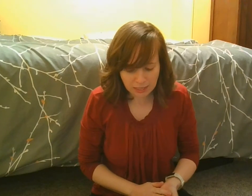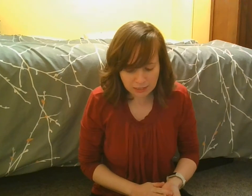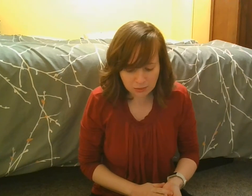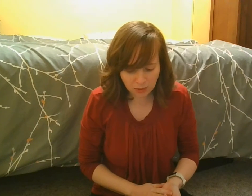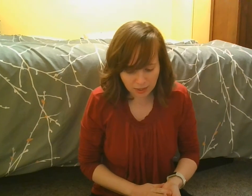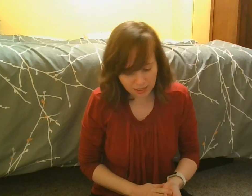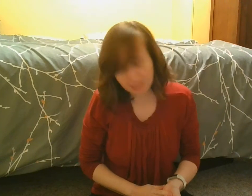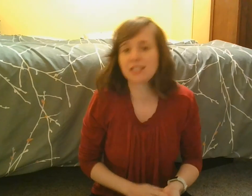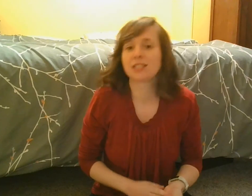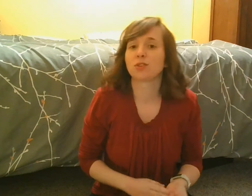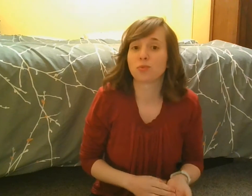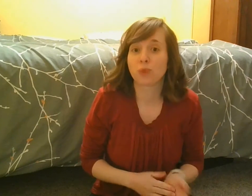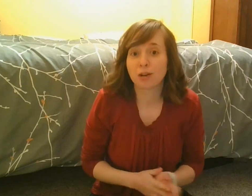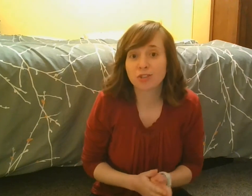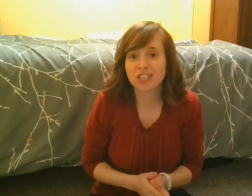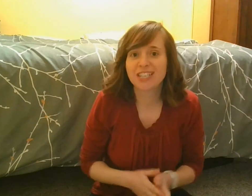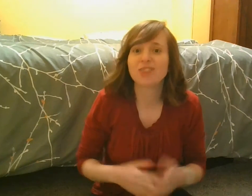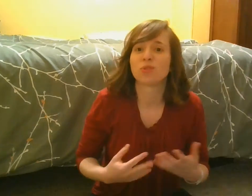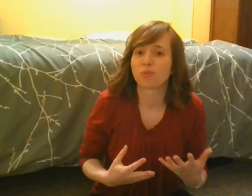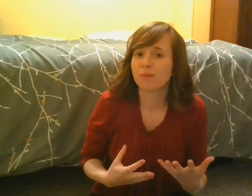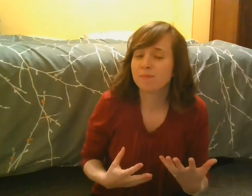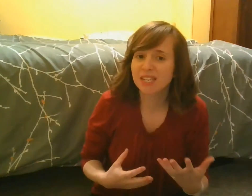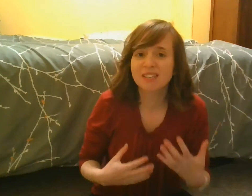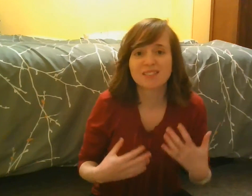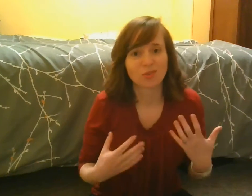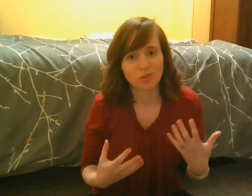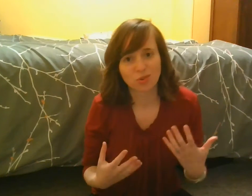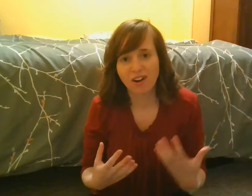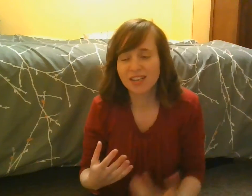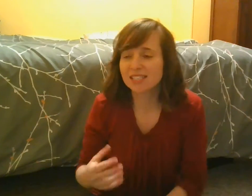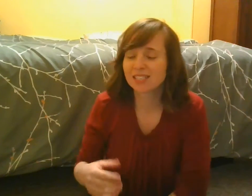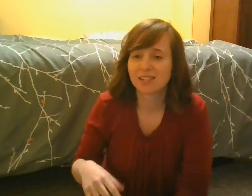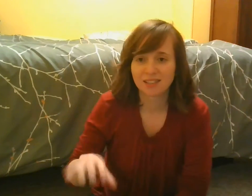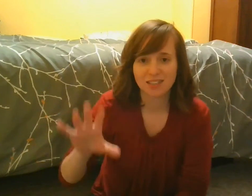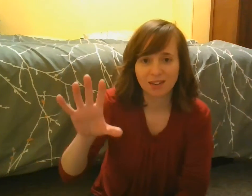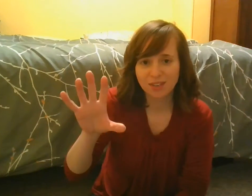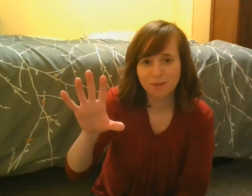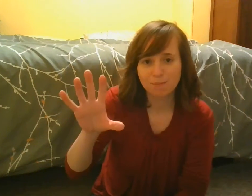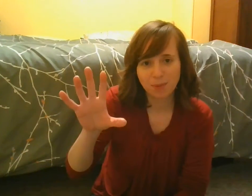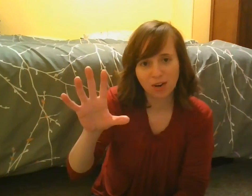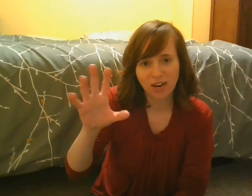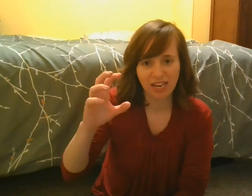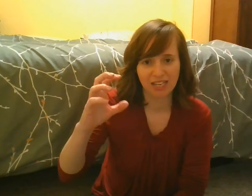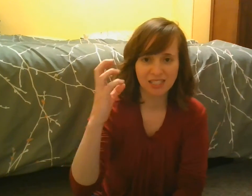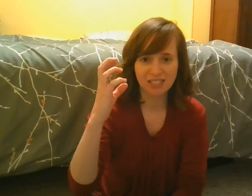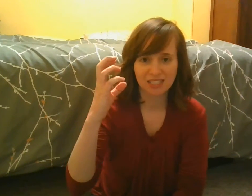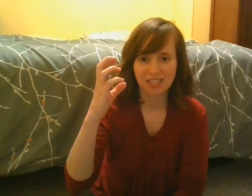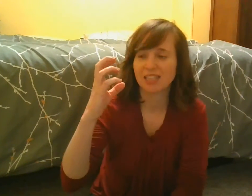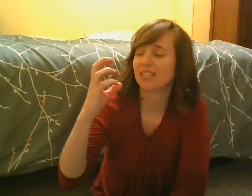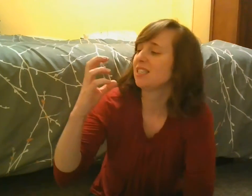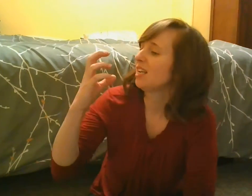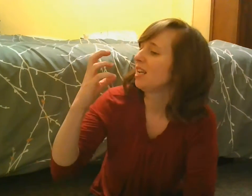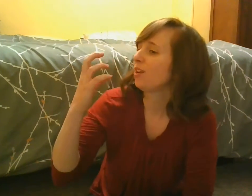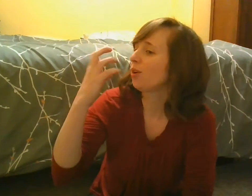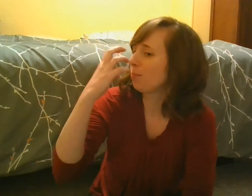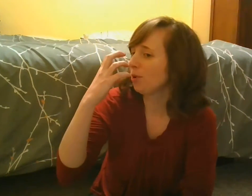Next one is grouchy or grumpy or cross. So you have like a bare hand like this, and you're going to put it in